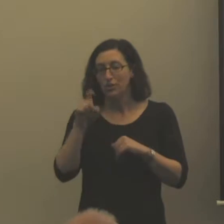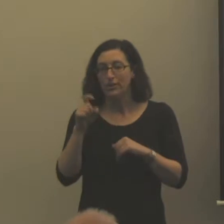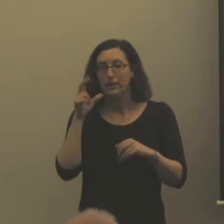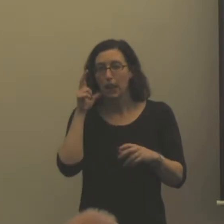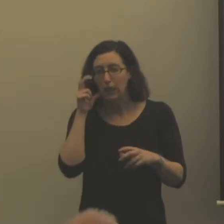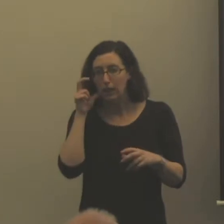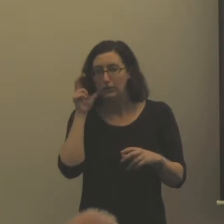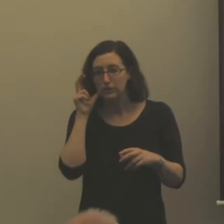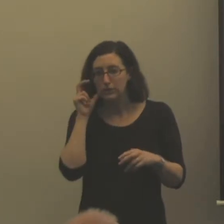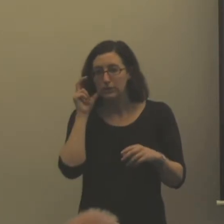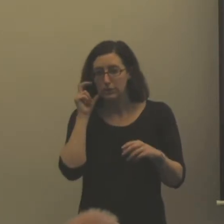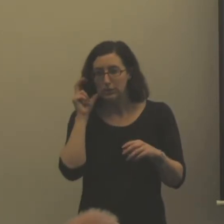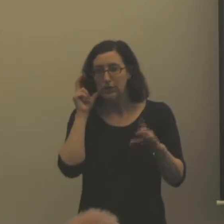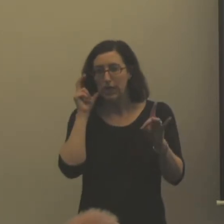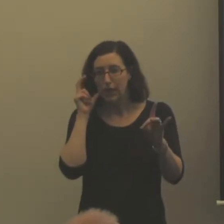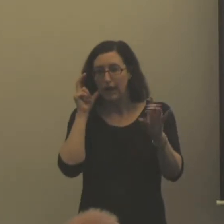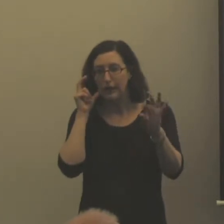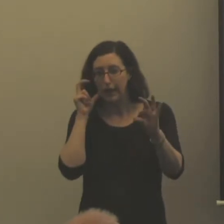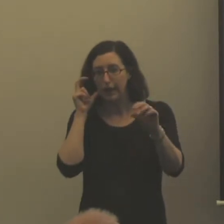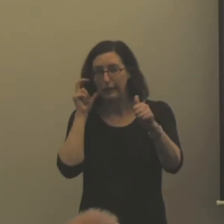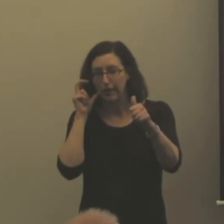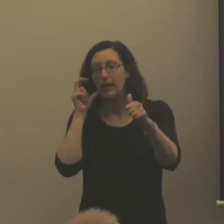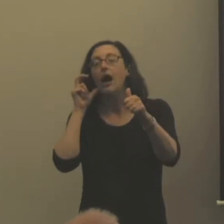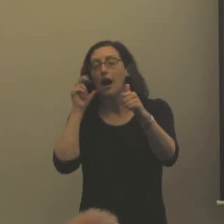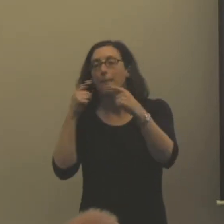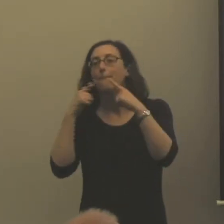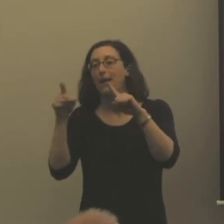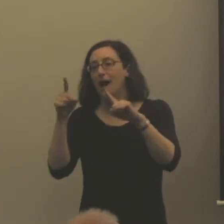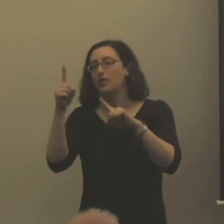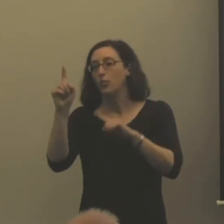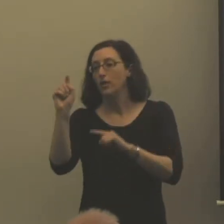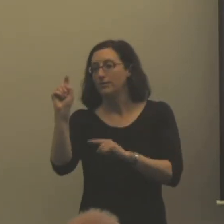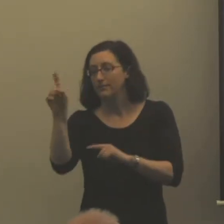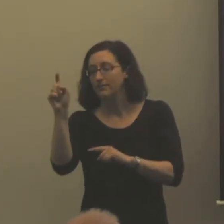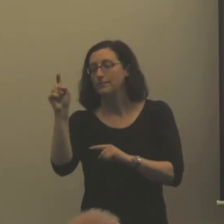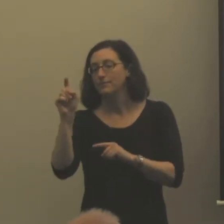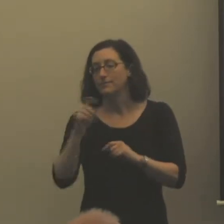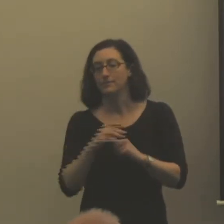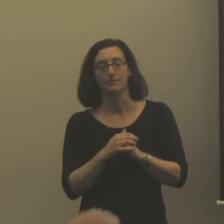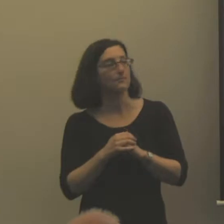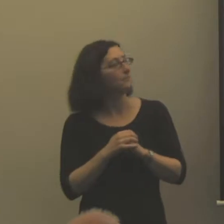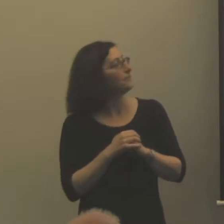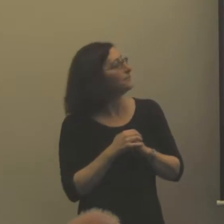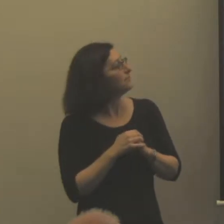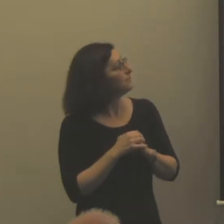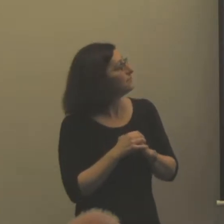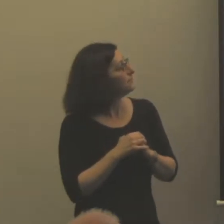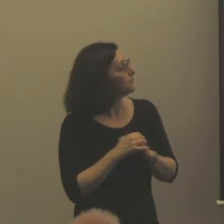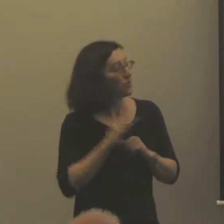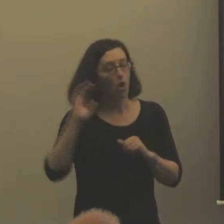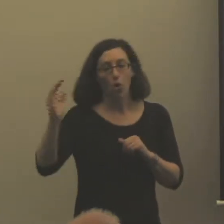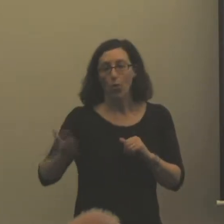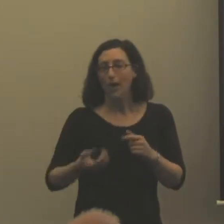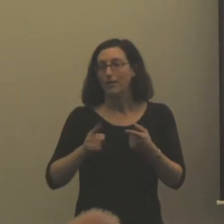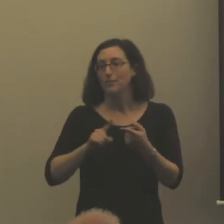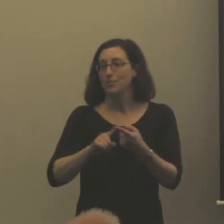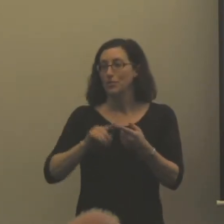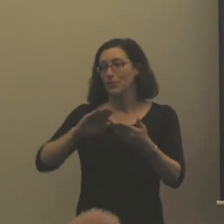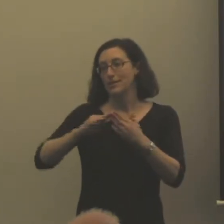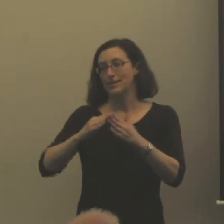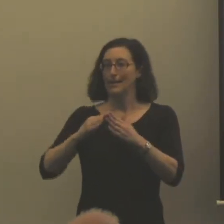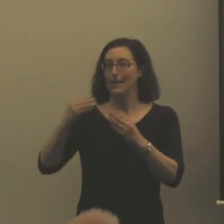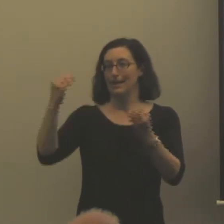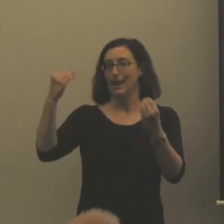8 or 9 of these before I can get to the one that I want to click on. Link graphic blank. Welcome to City Lights. Thank